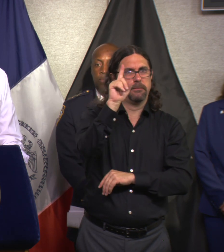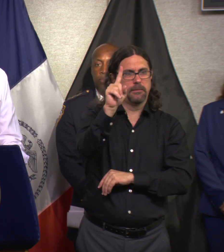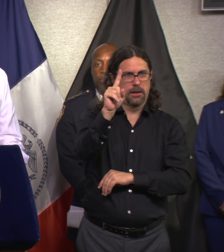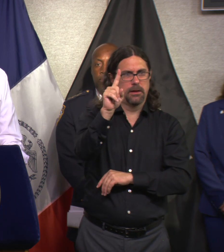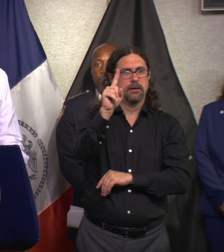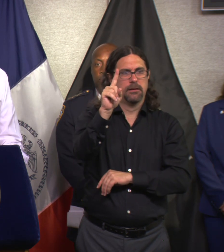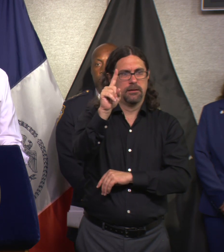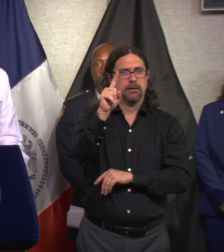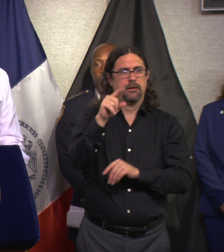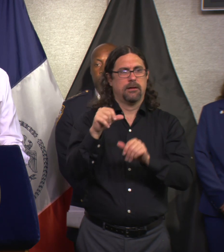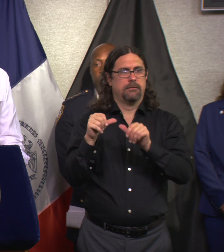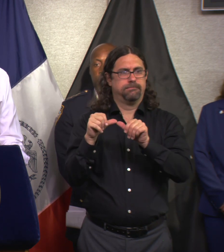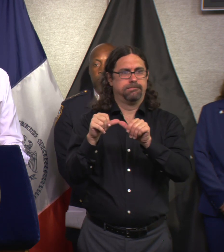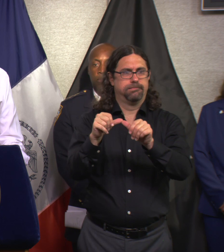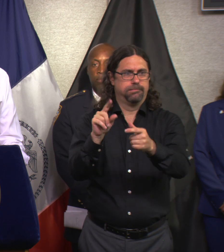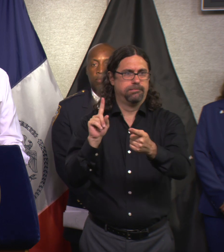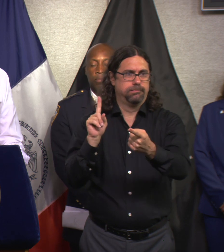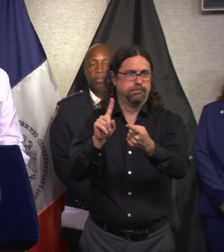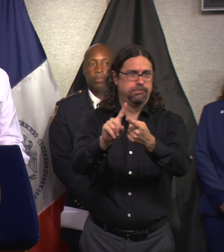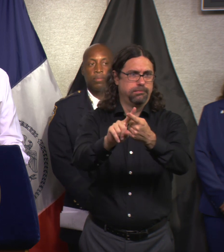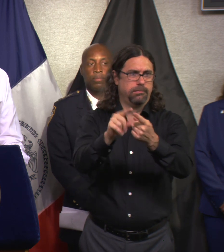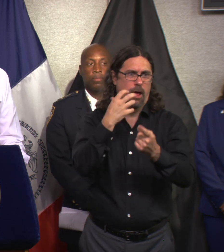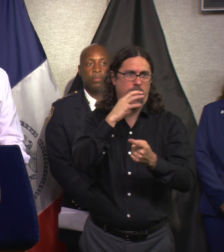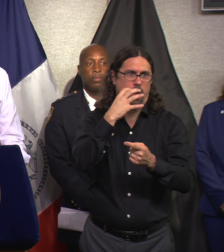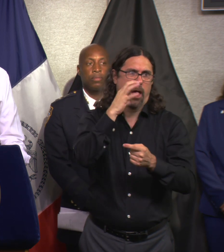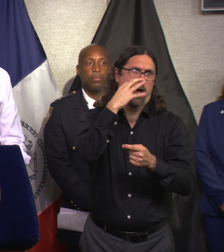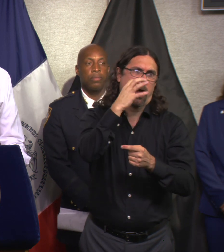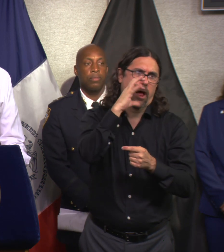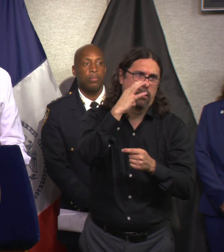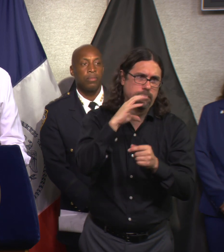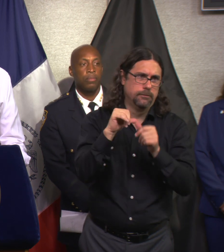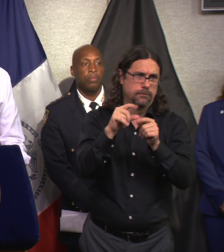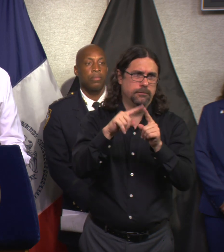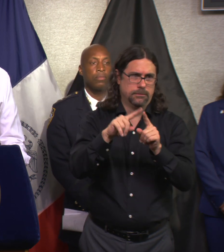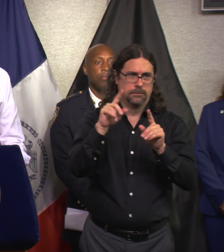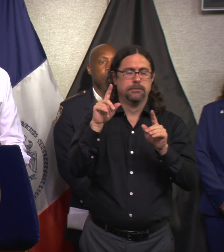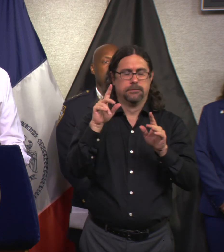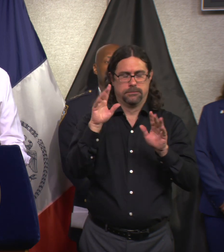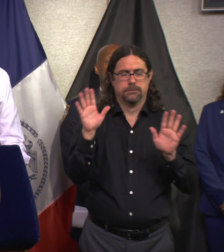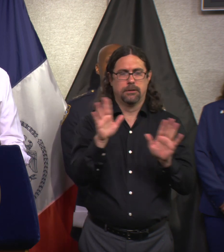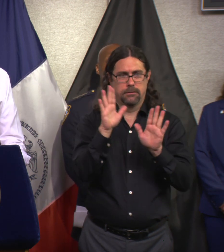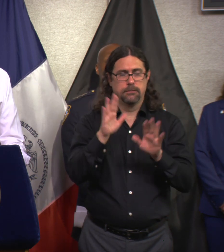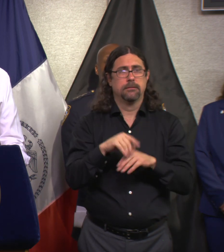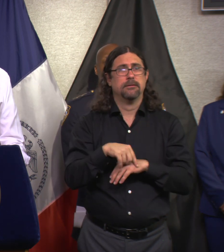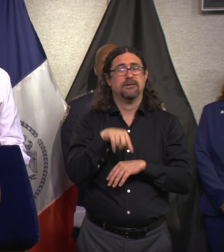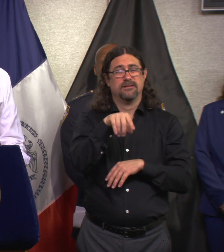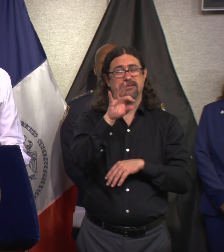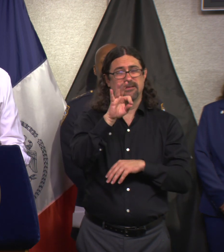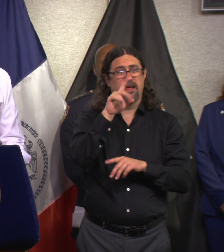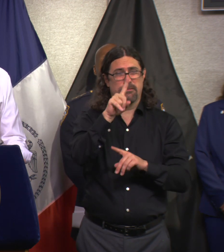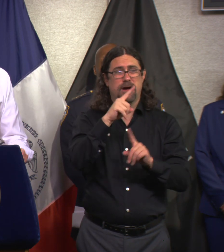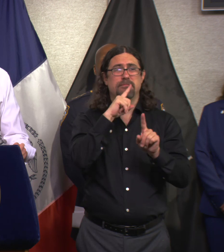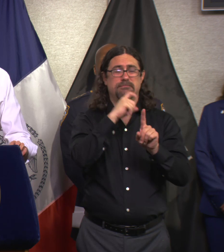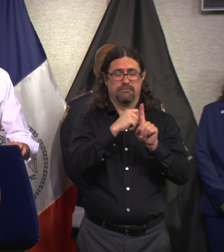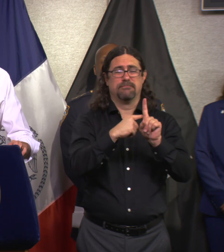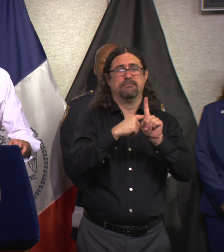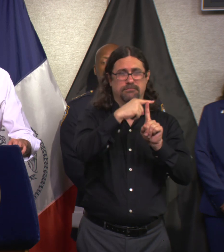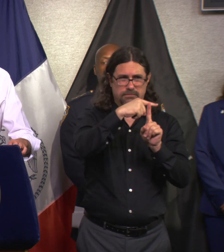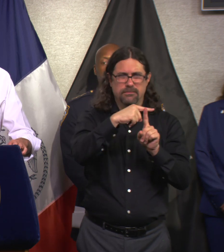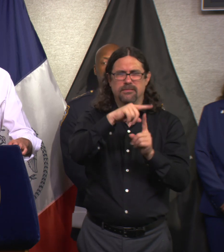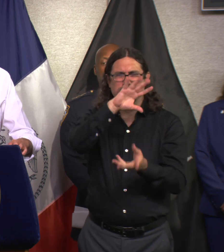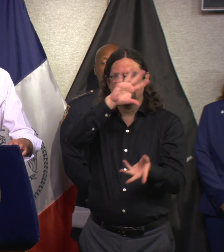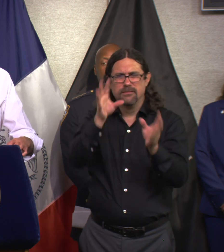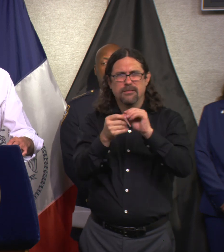4 p.m. today. There is also the possibility of heavy rain and thunderstorms today. There's a flash